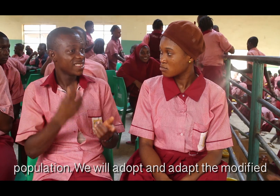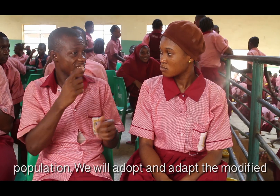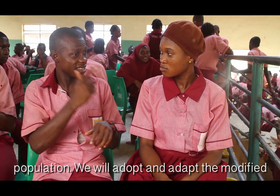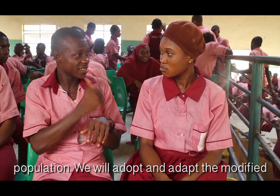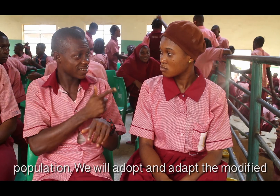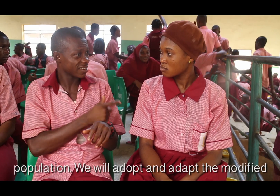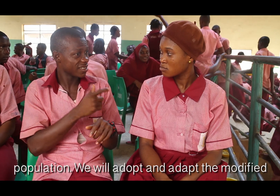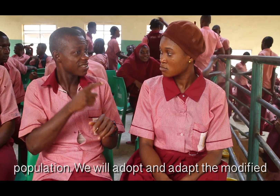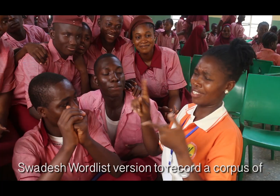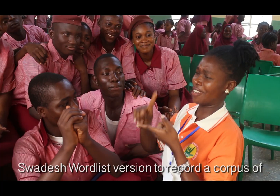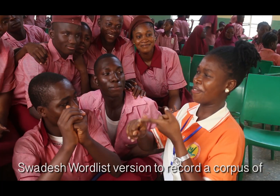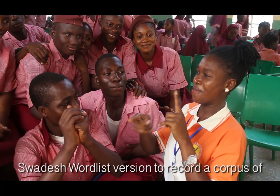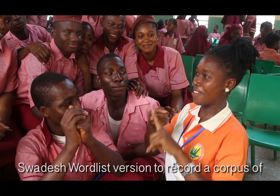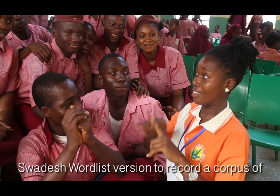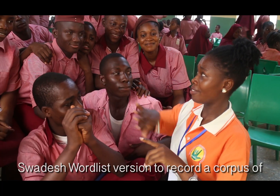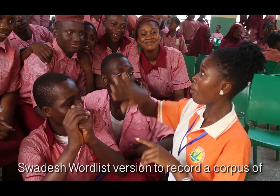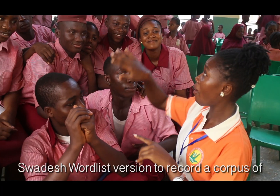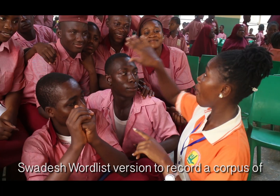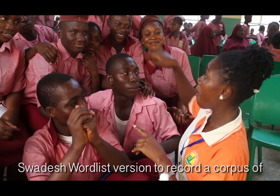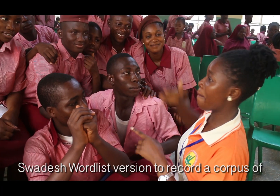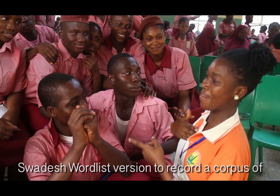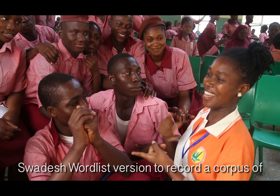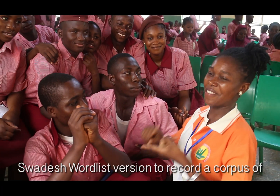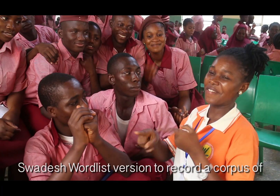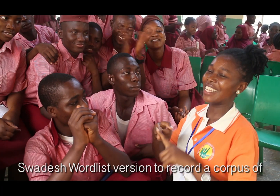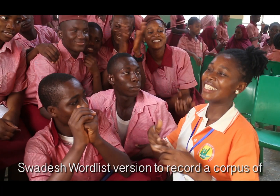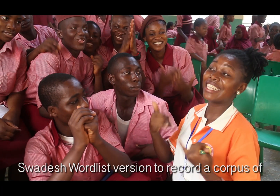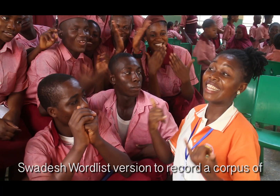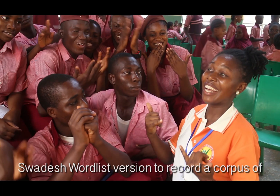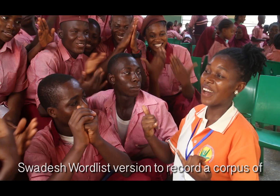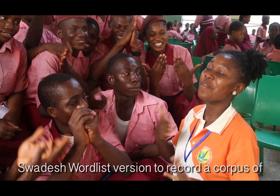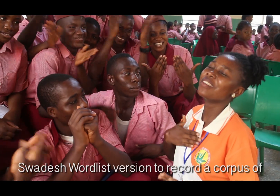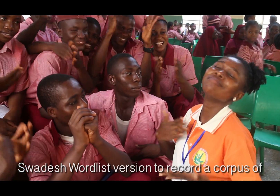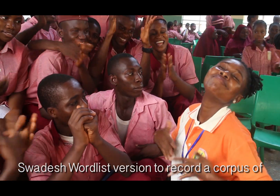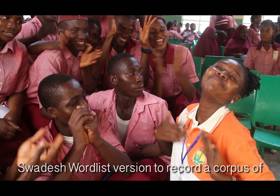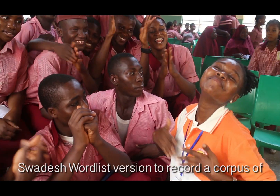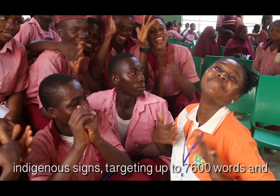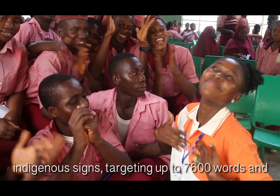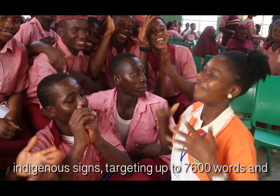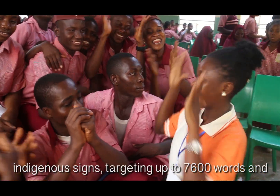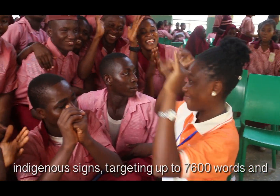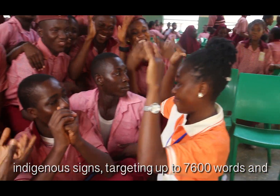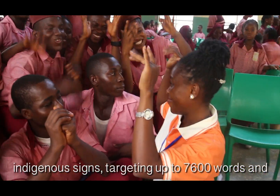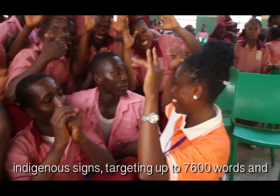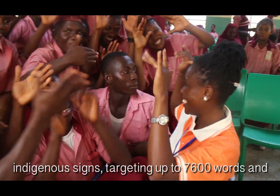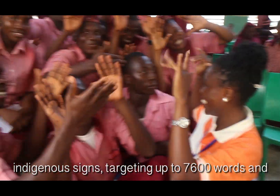adopt the modified Swedish word list version to record a corpus of indigenous signs